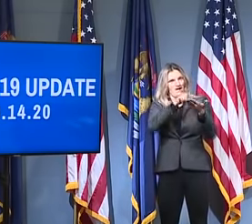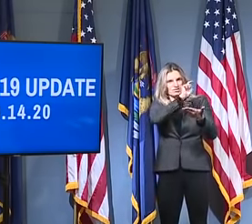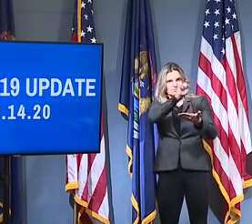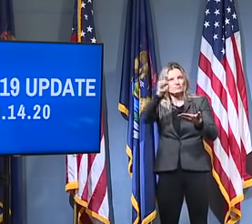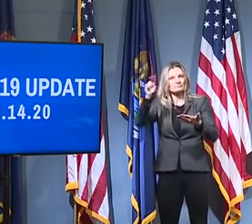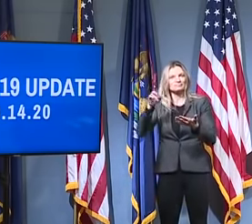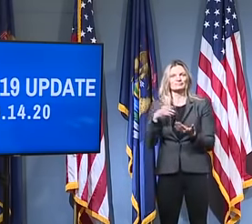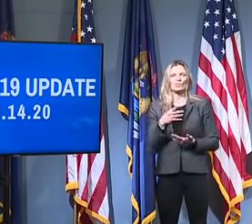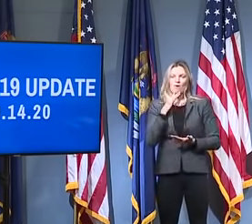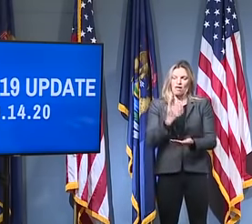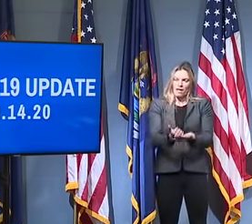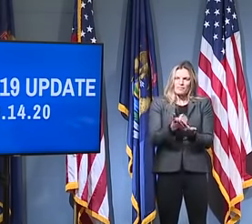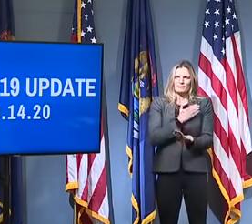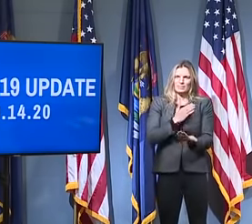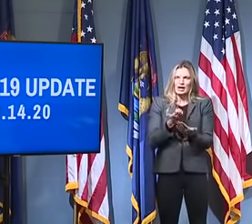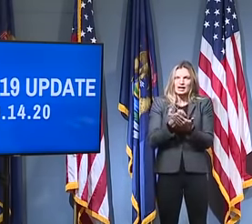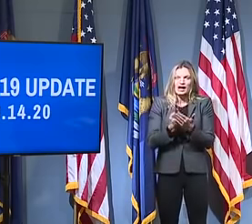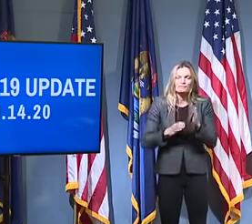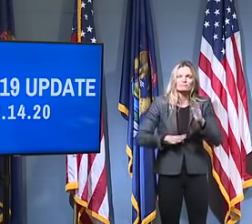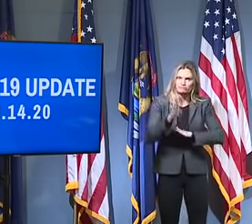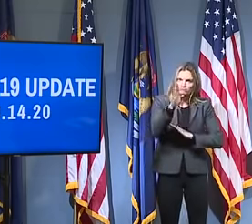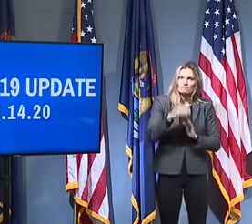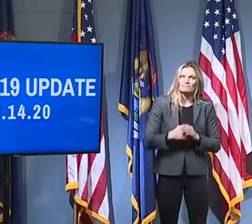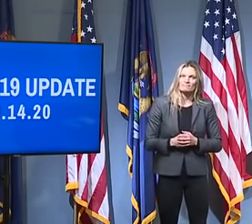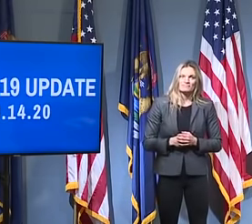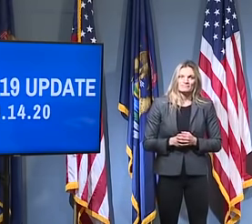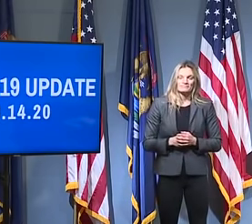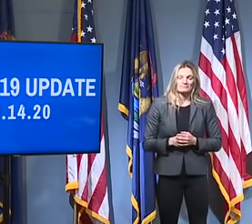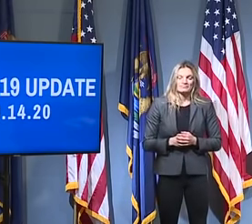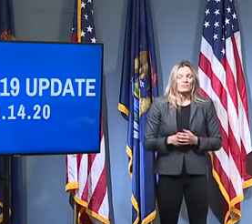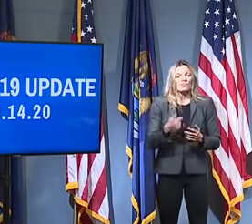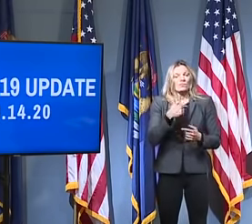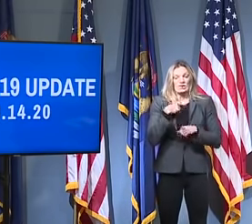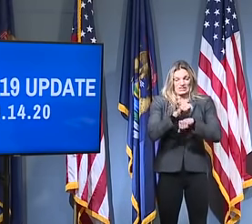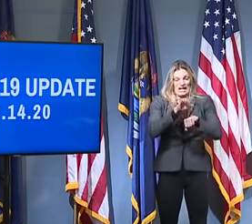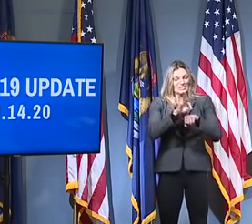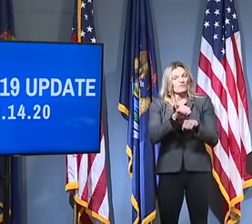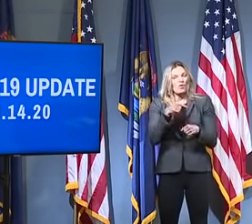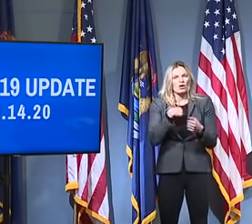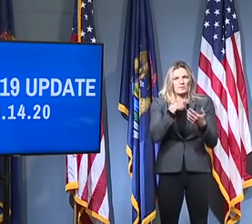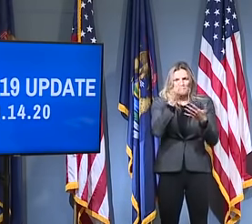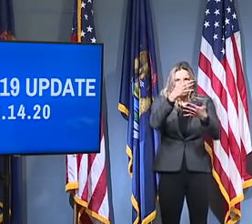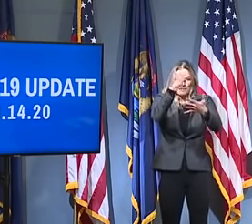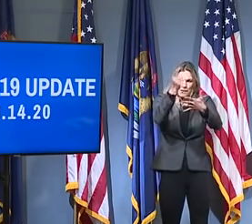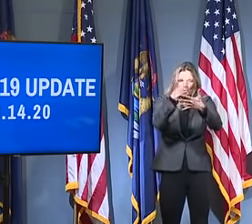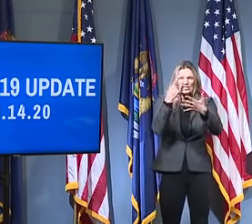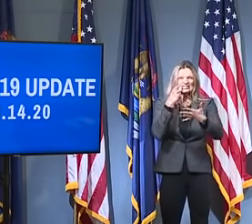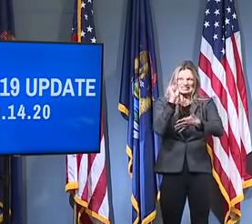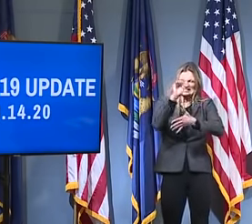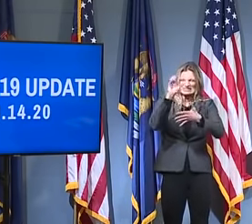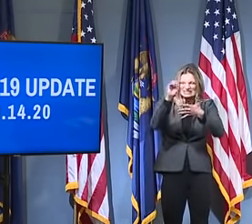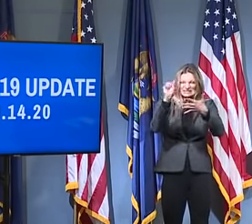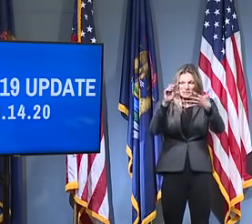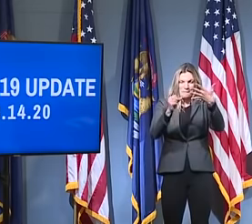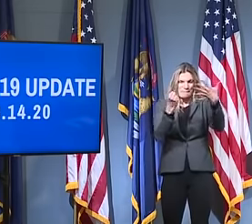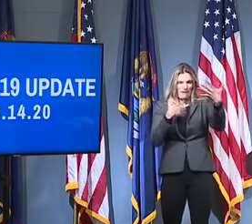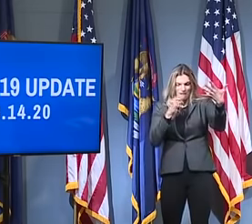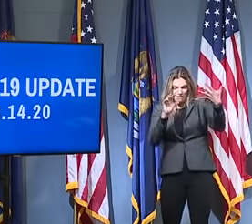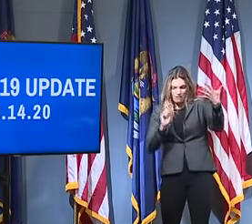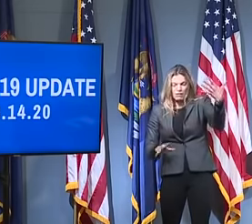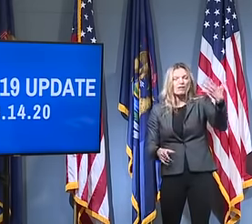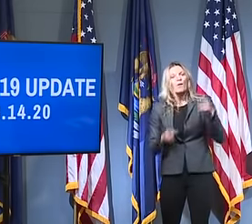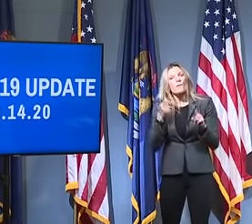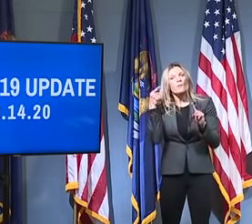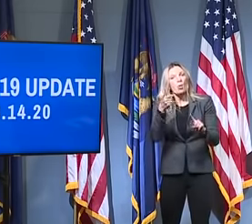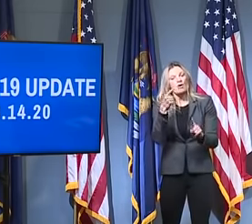our economy. Each action that we've taken on the task force has sought to make an immediate impact as well as a long-term